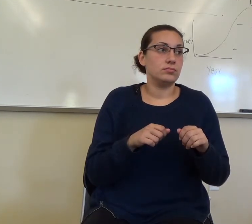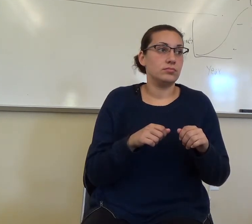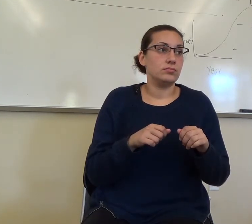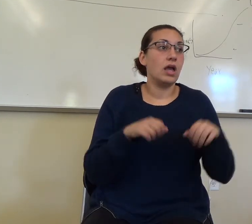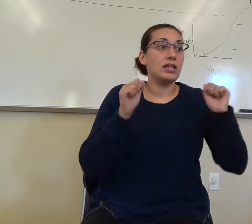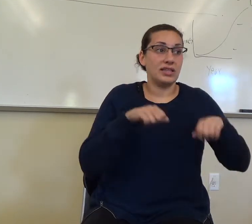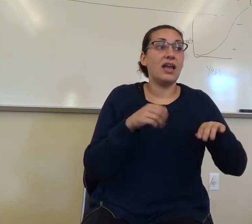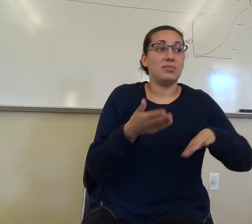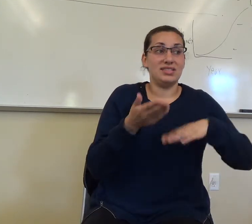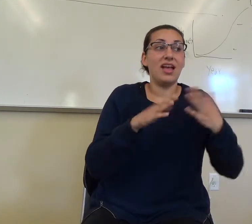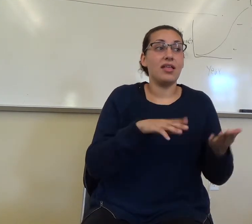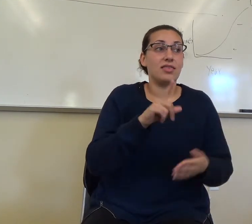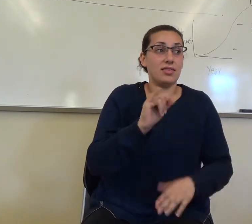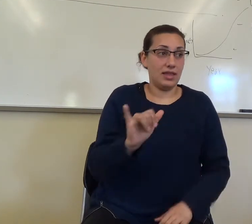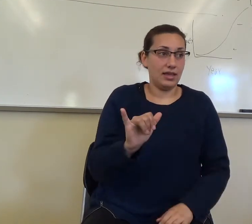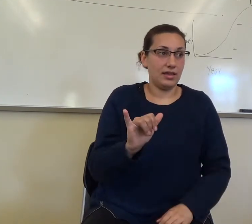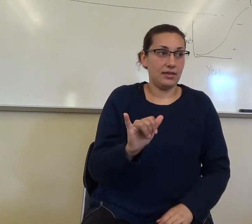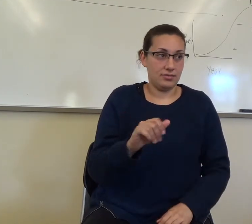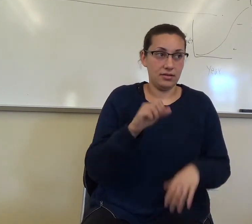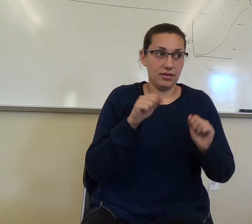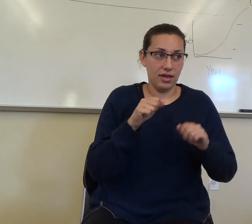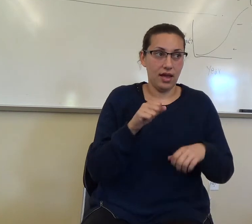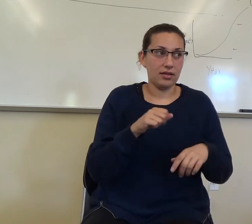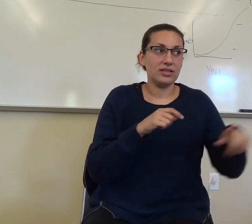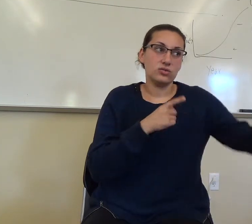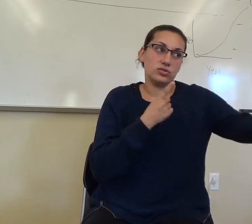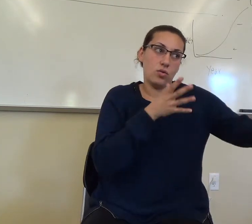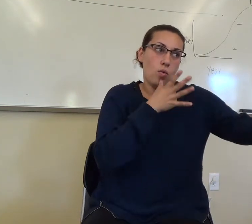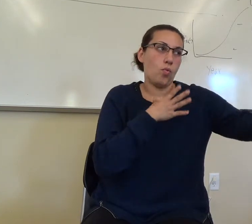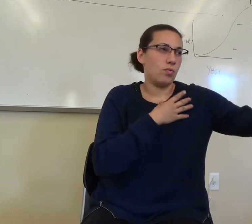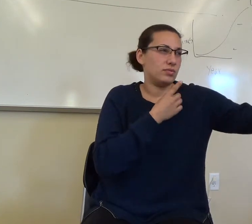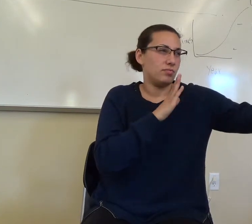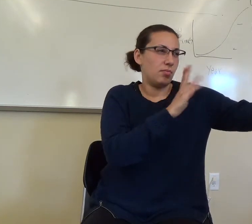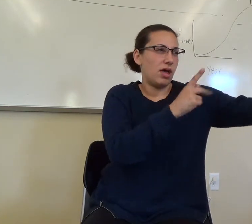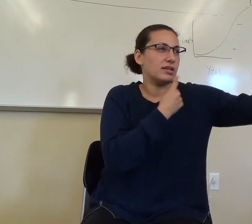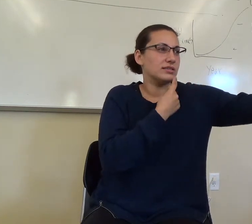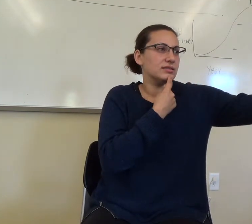how about just that? What else did you say after helpful?